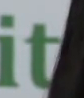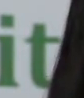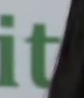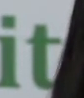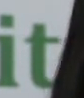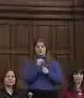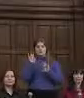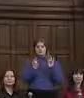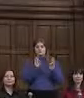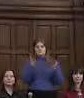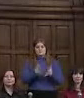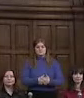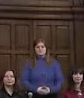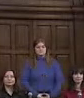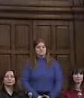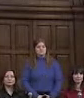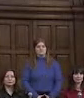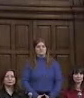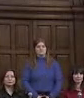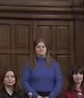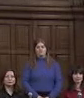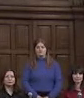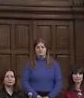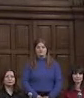Anyone else?